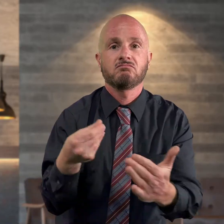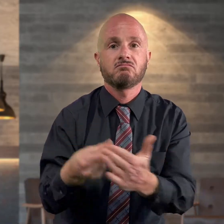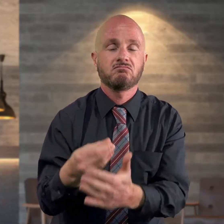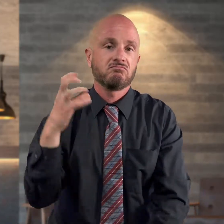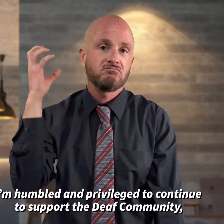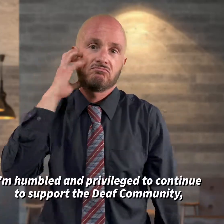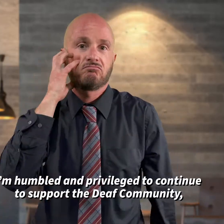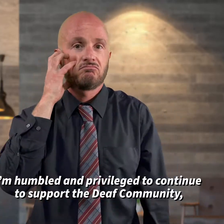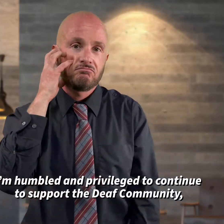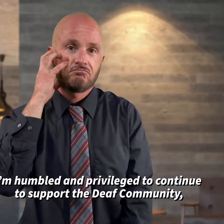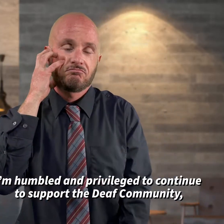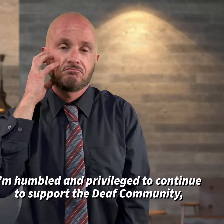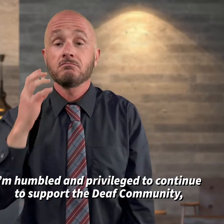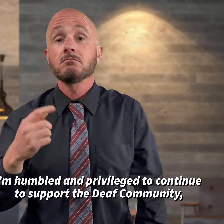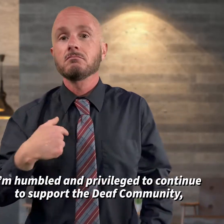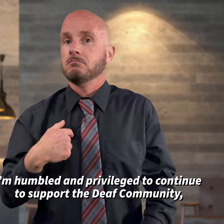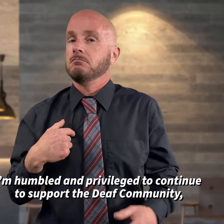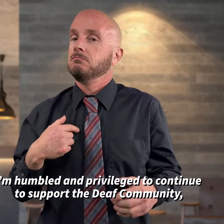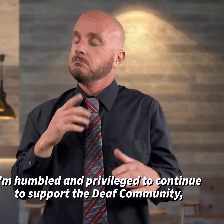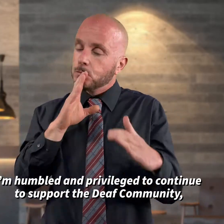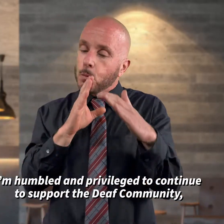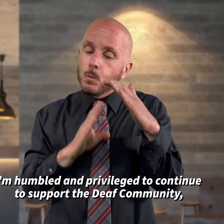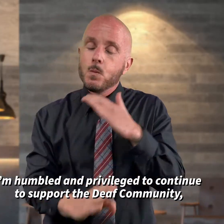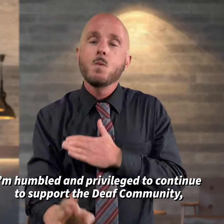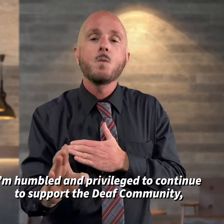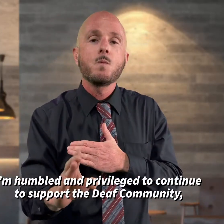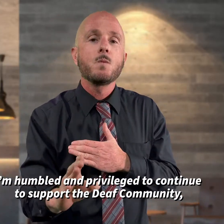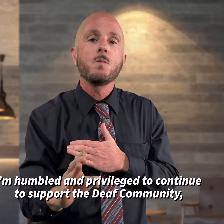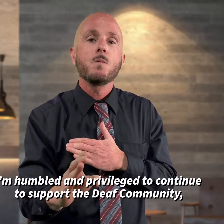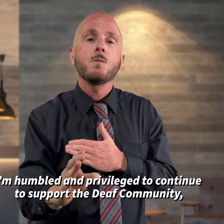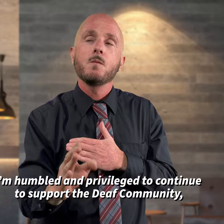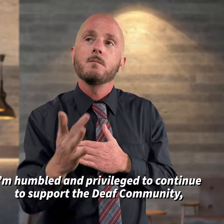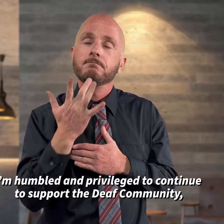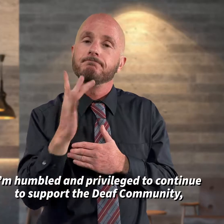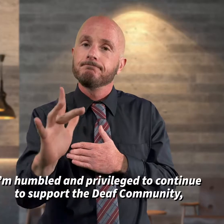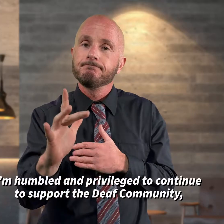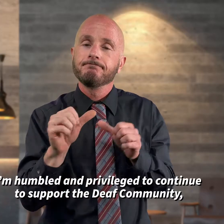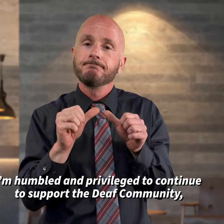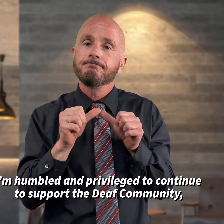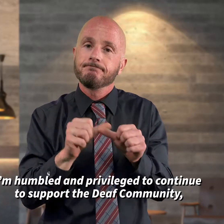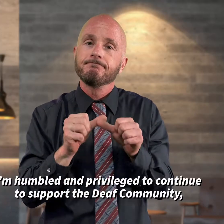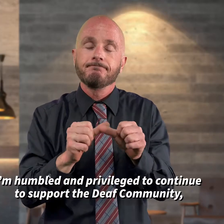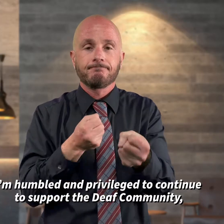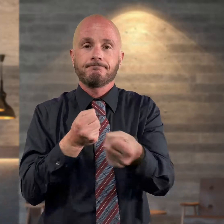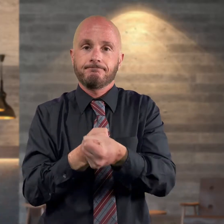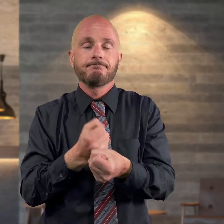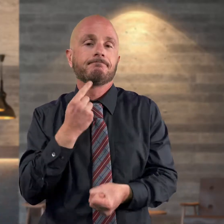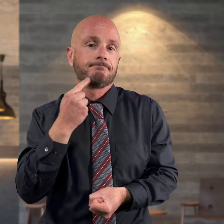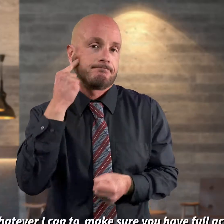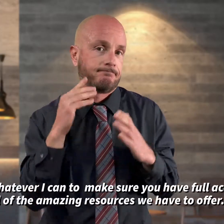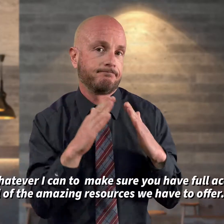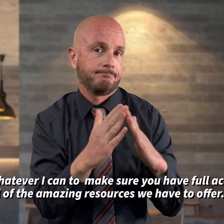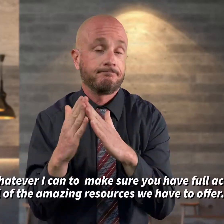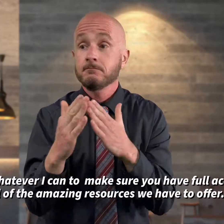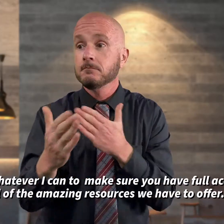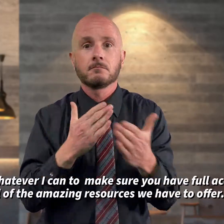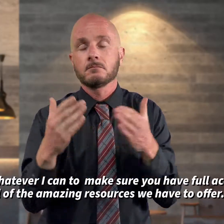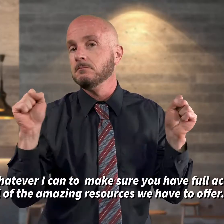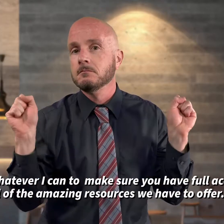pocket. I'm humbled and privileged to continue to support the deaf community and do whatever I can to